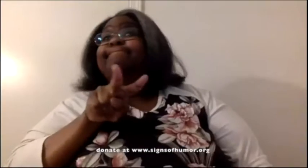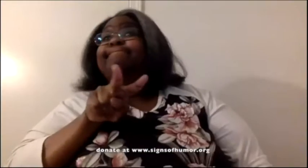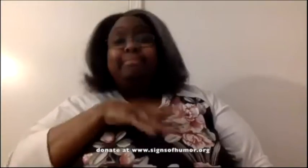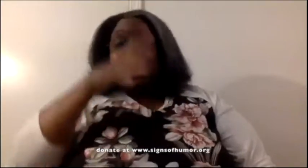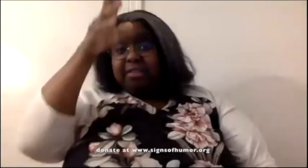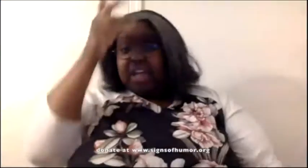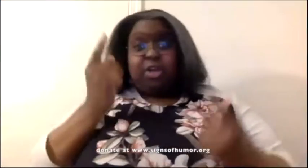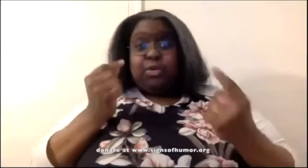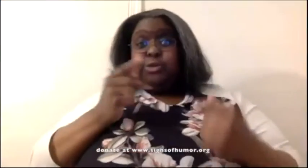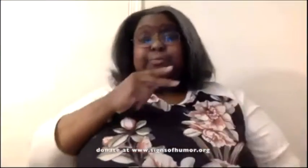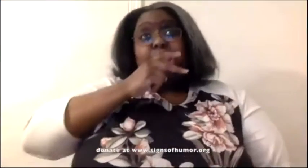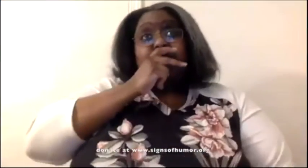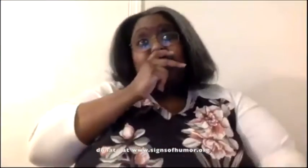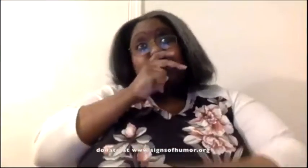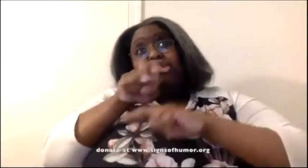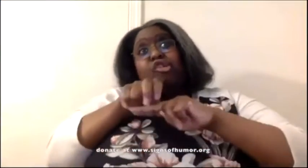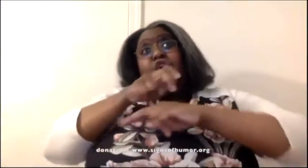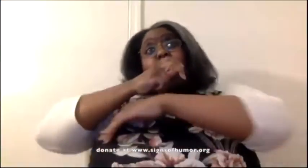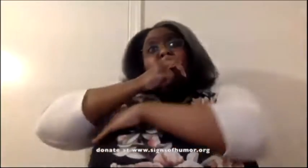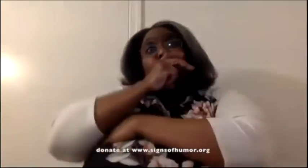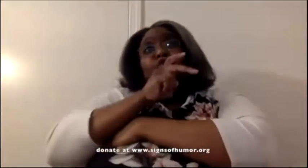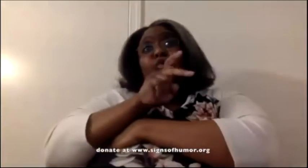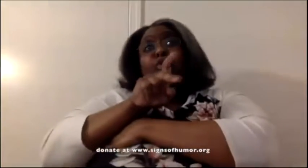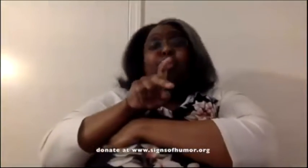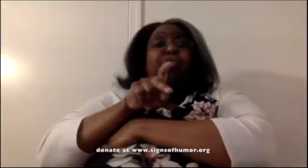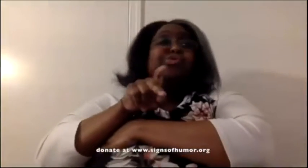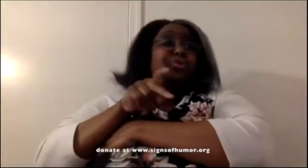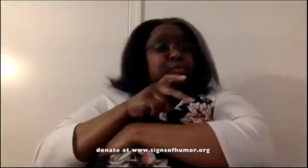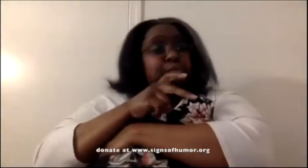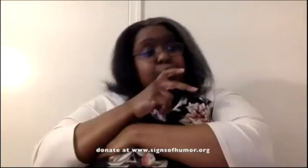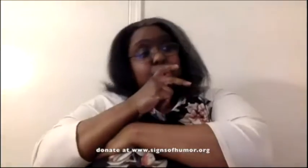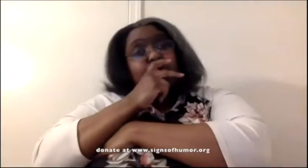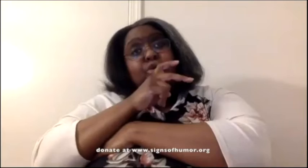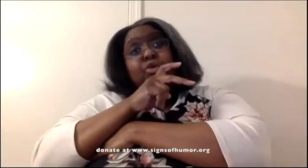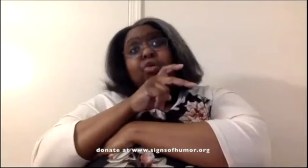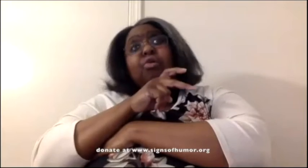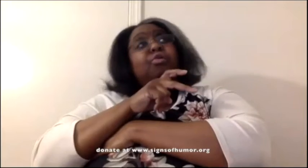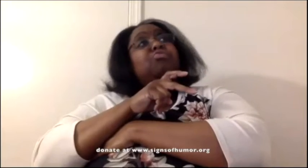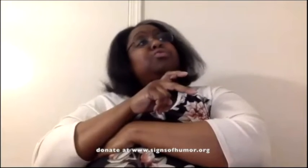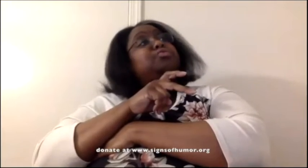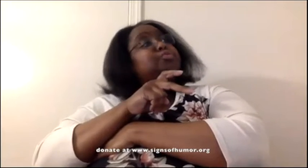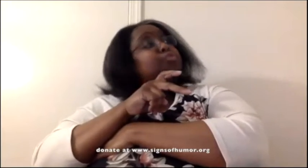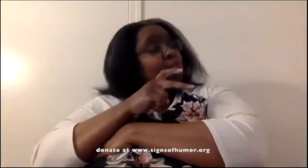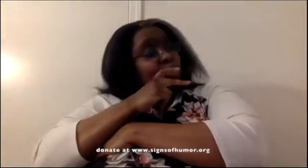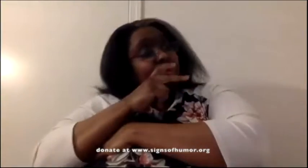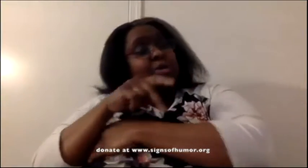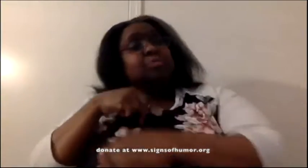house. And a lot of times I would sit there just kind of looking around, but my mom would also sit there and my dad would sit there as well. He